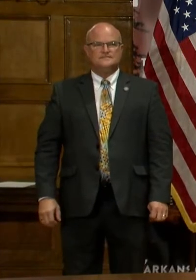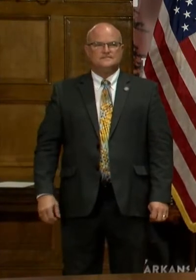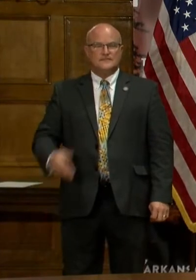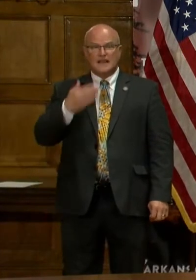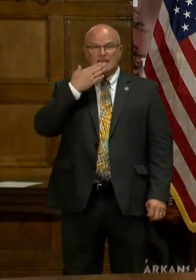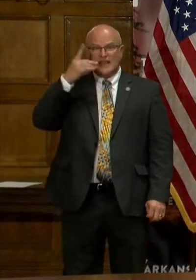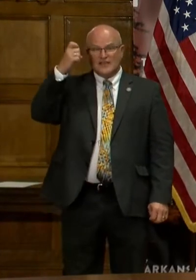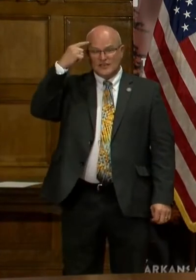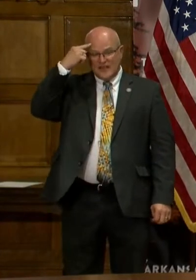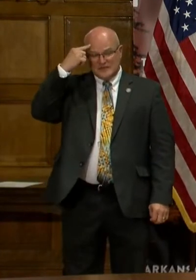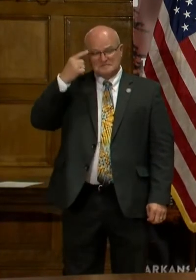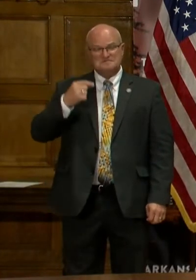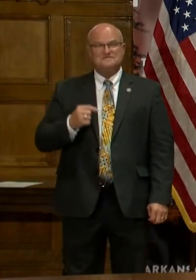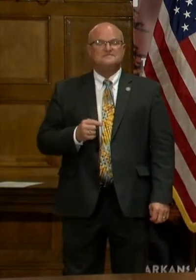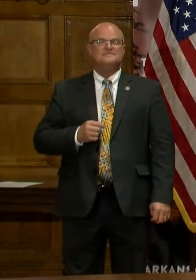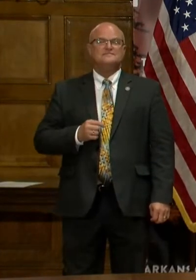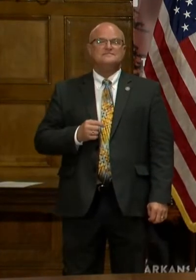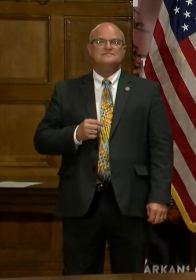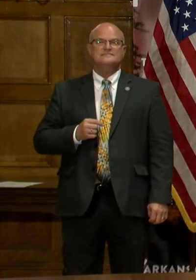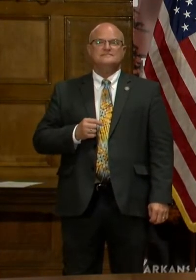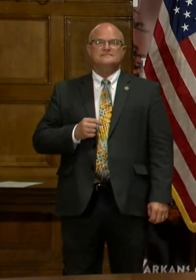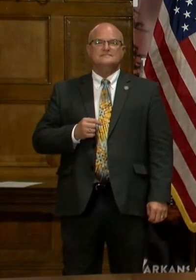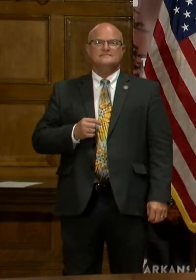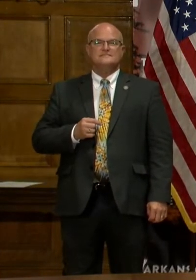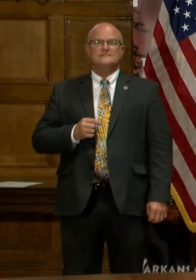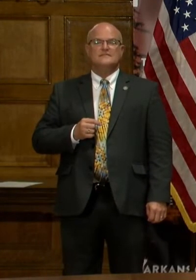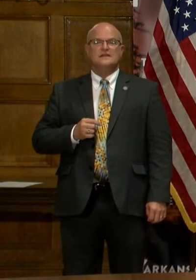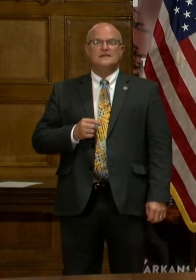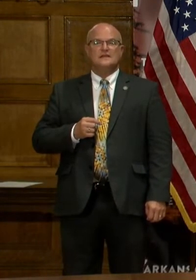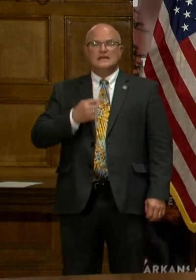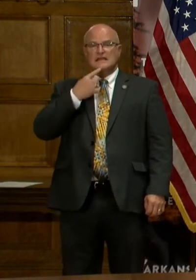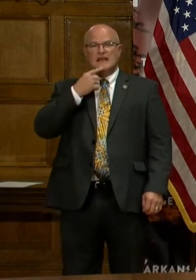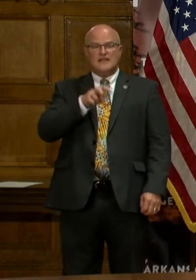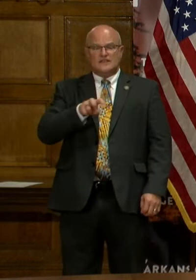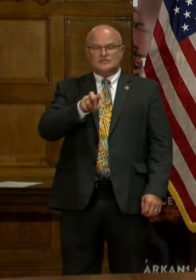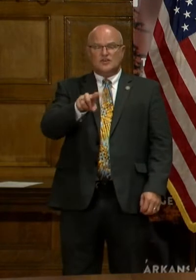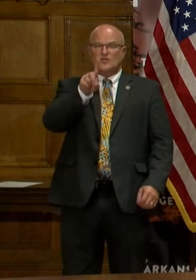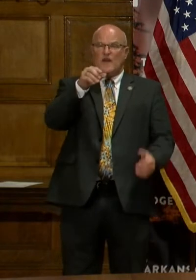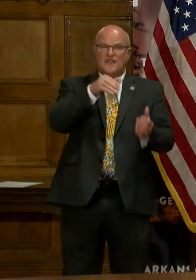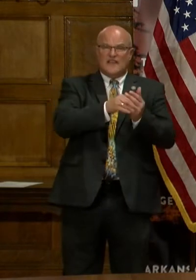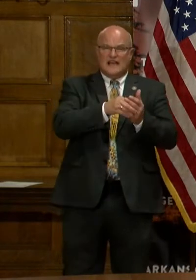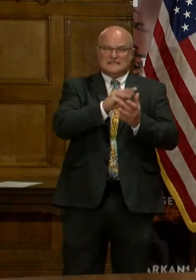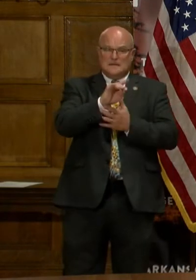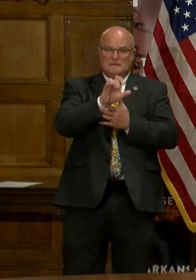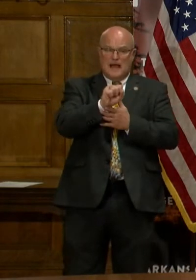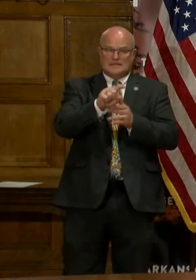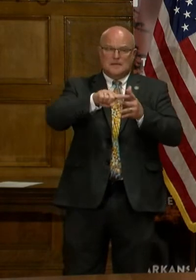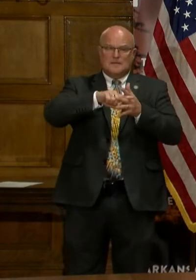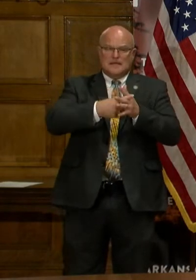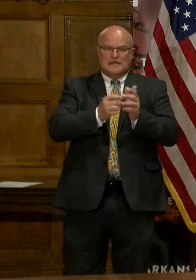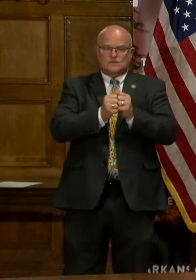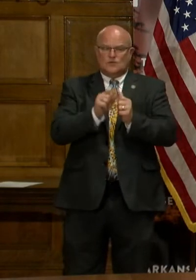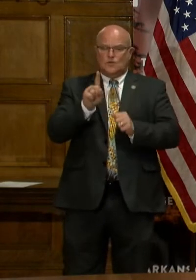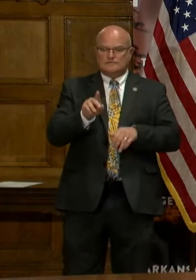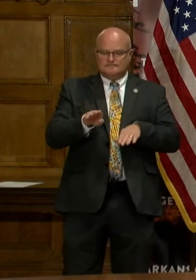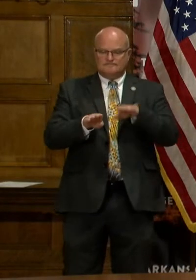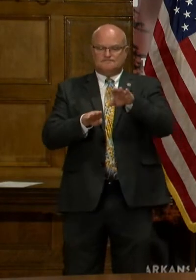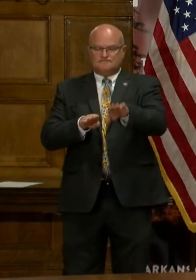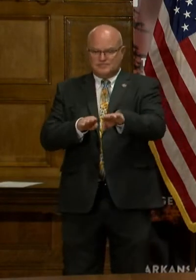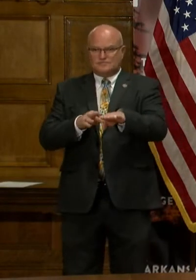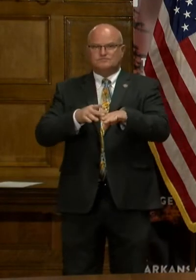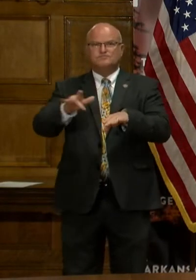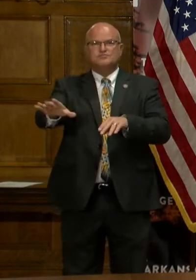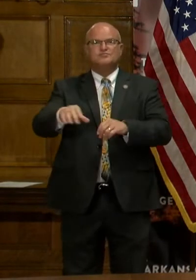Thank you, Governor Hutchinson. It's said that the journey of 1,000 miles begins with a single step.